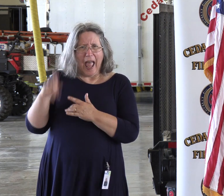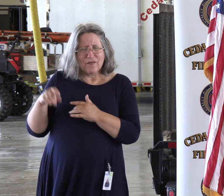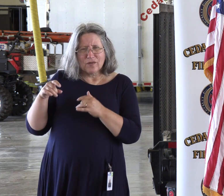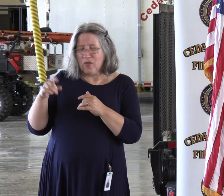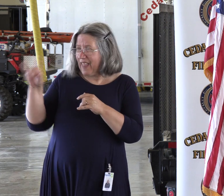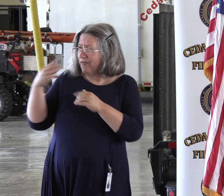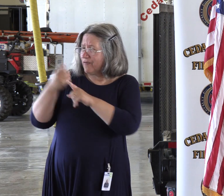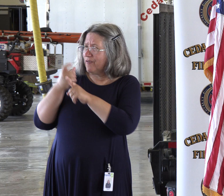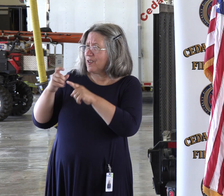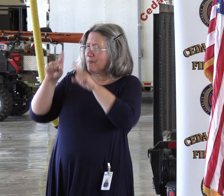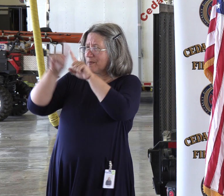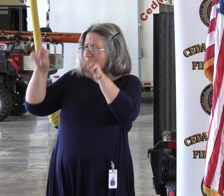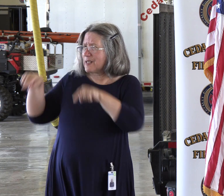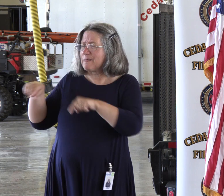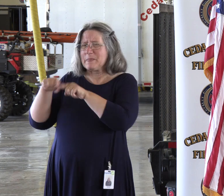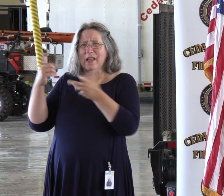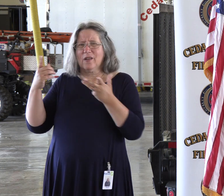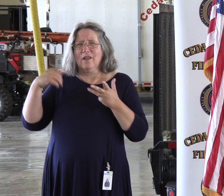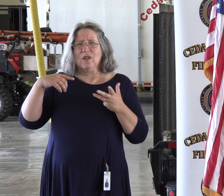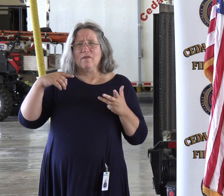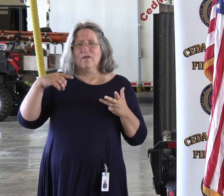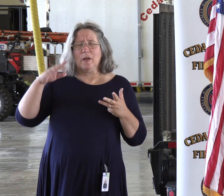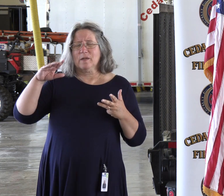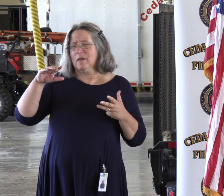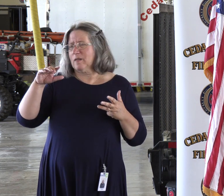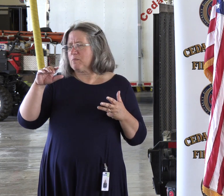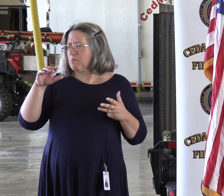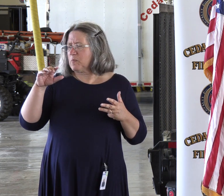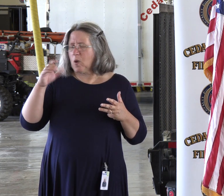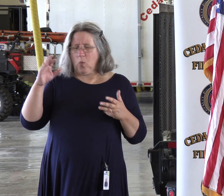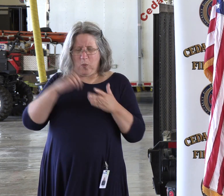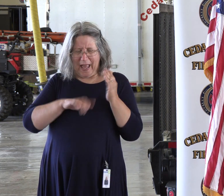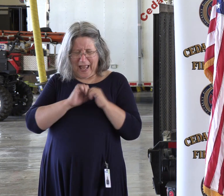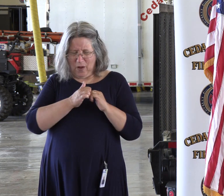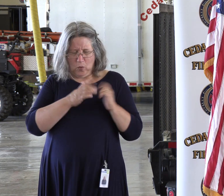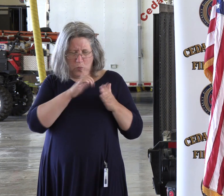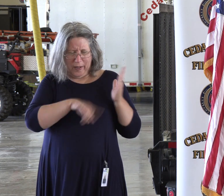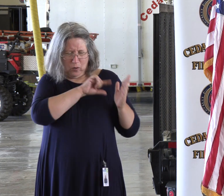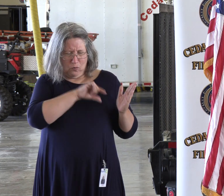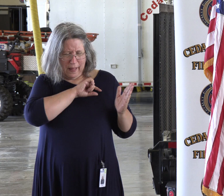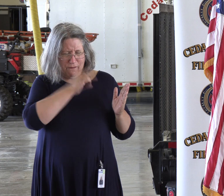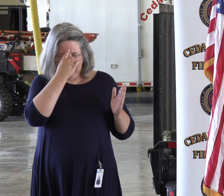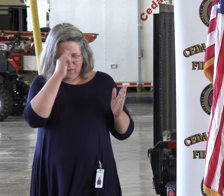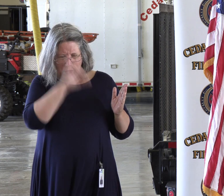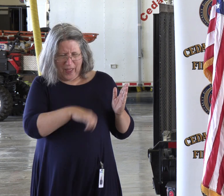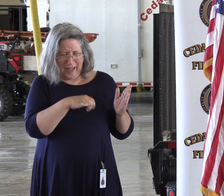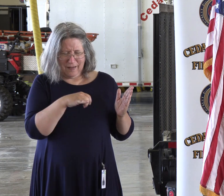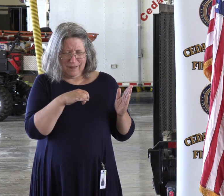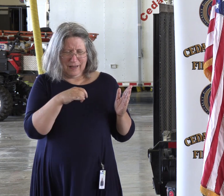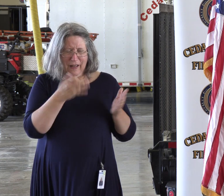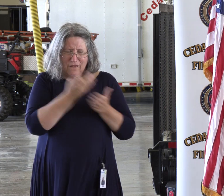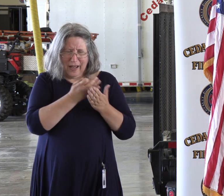for that money? The question was regarding the Red Cross assistance and what the qualifications would be for that